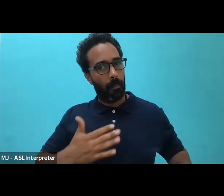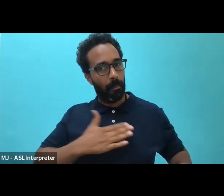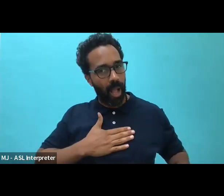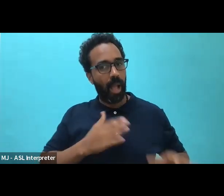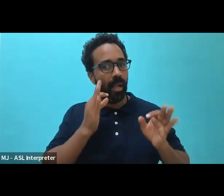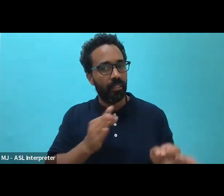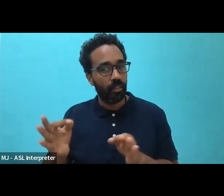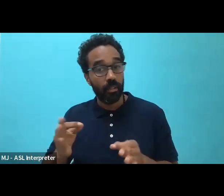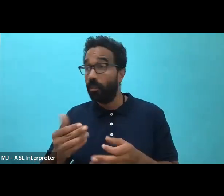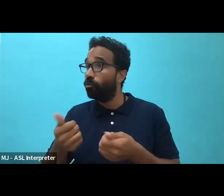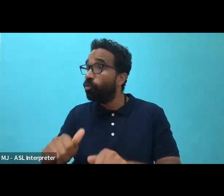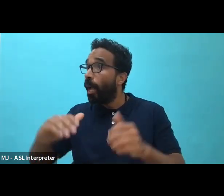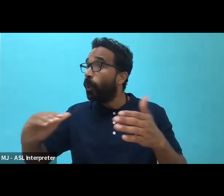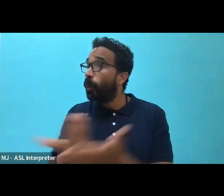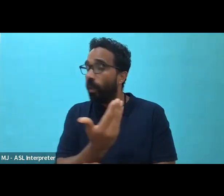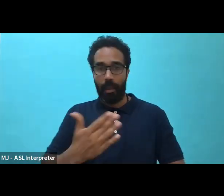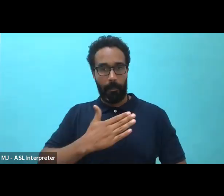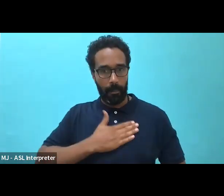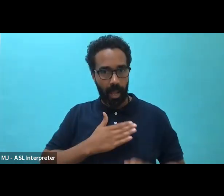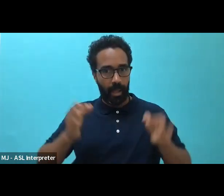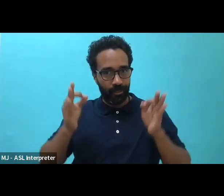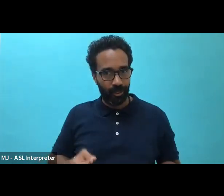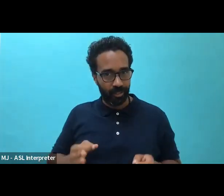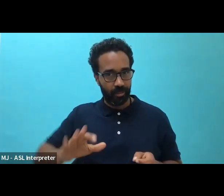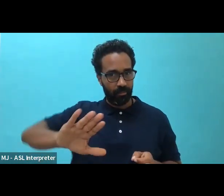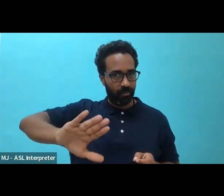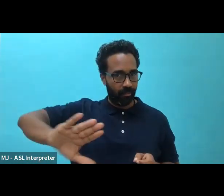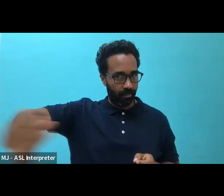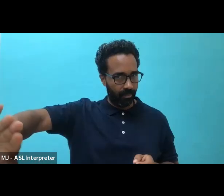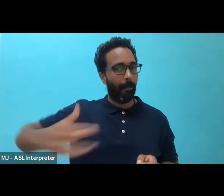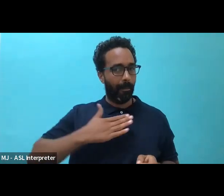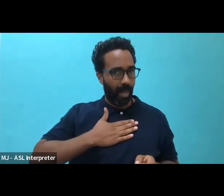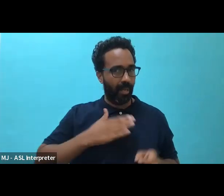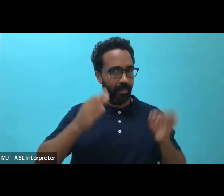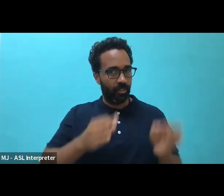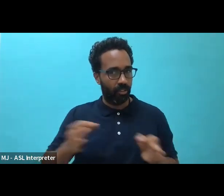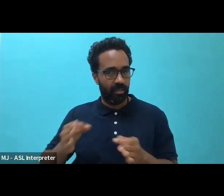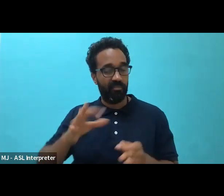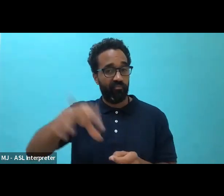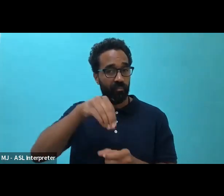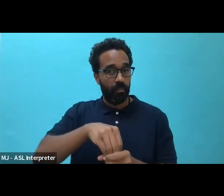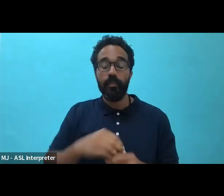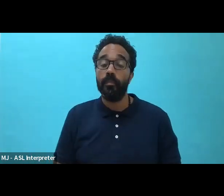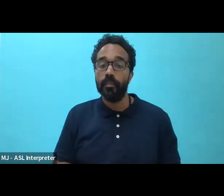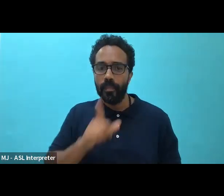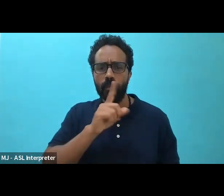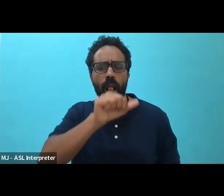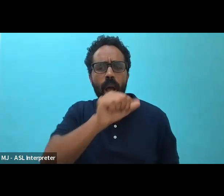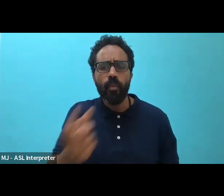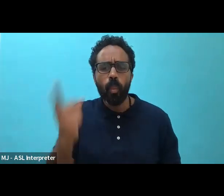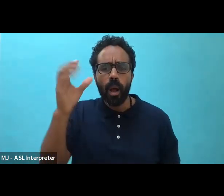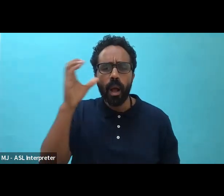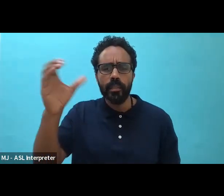different. One of the sayings that I really like that's come about in the last 20 years